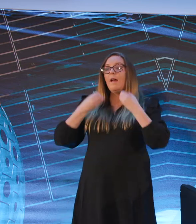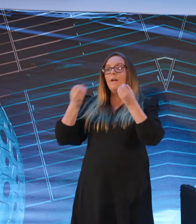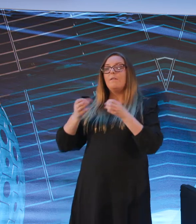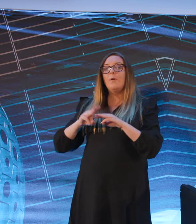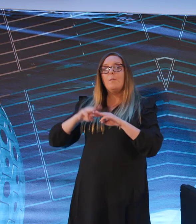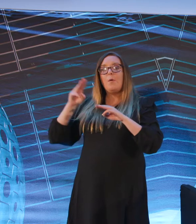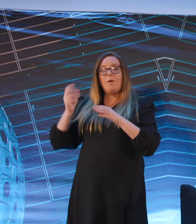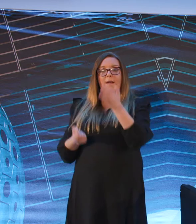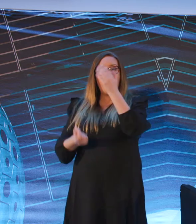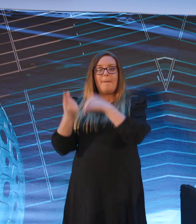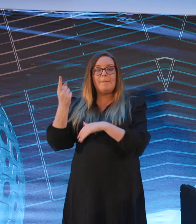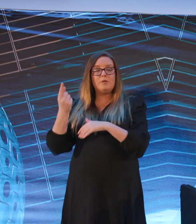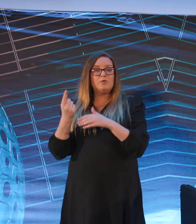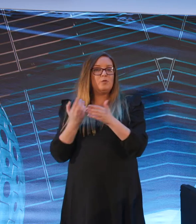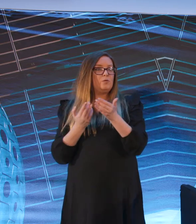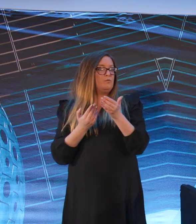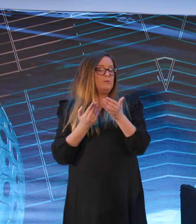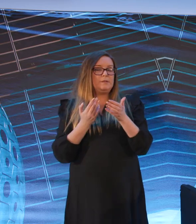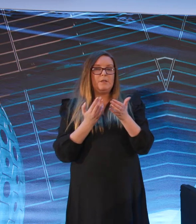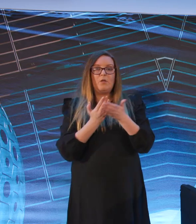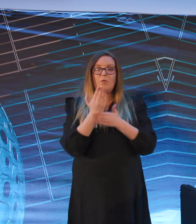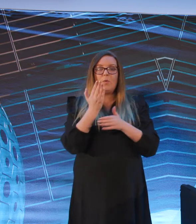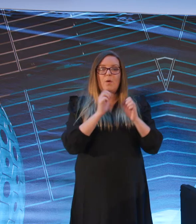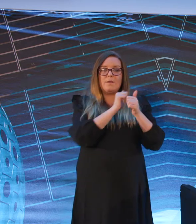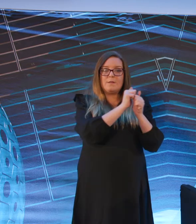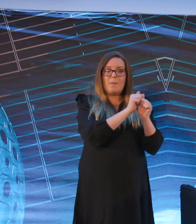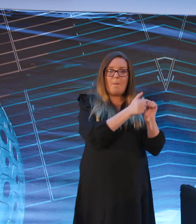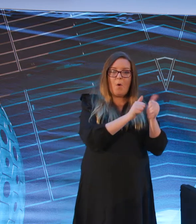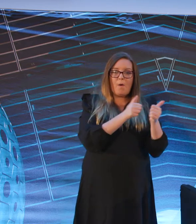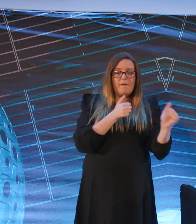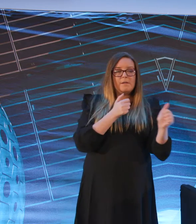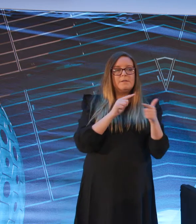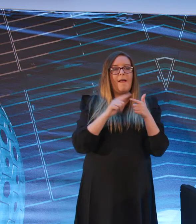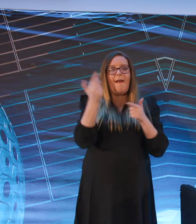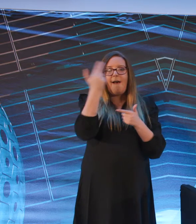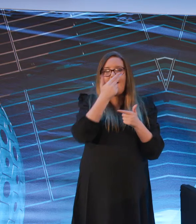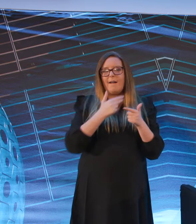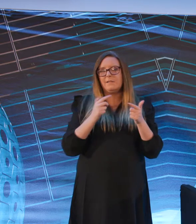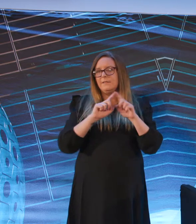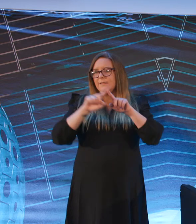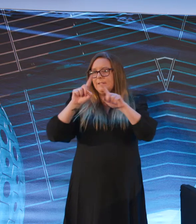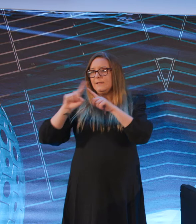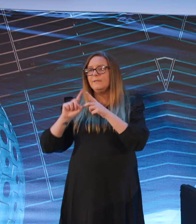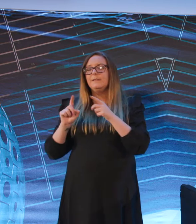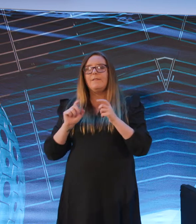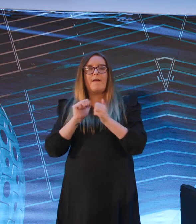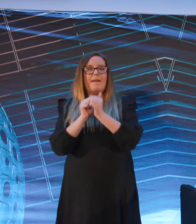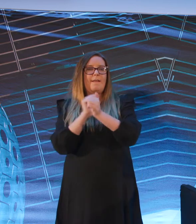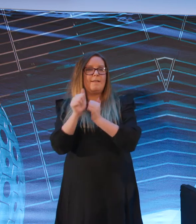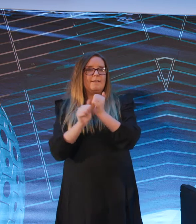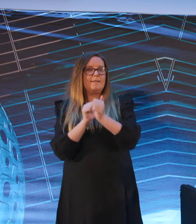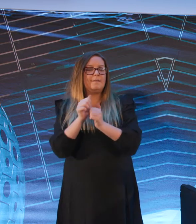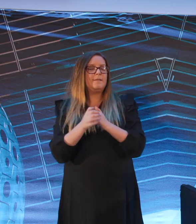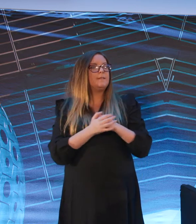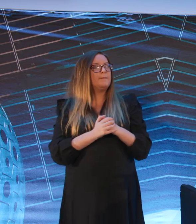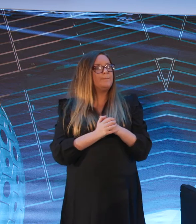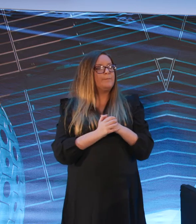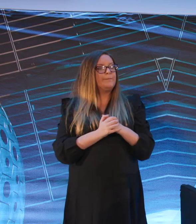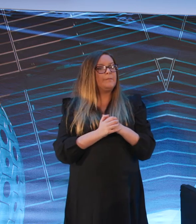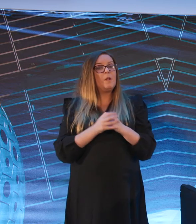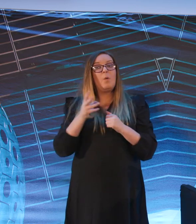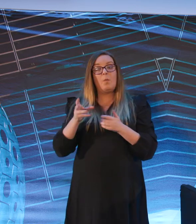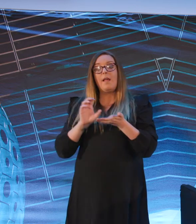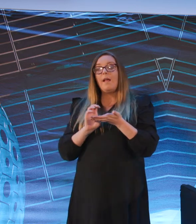opportunities in sports, arts, and extracurricular activities. We will continue to